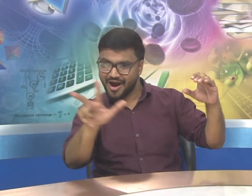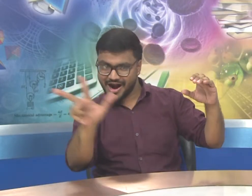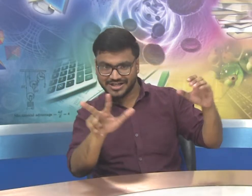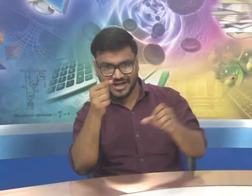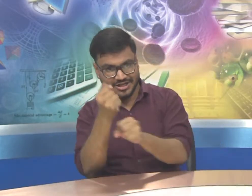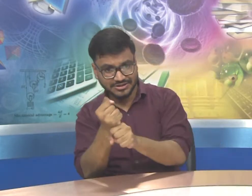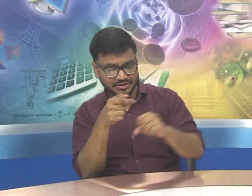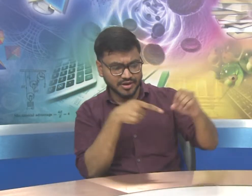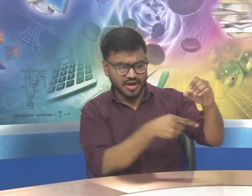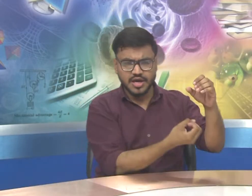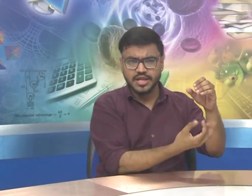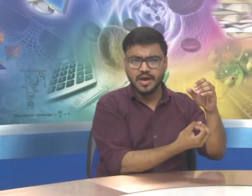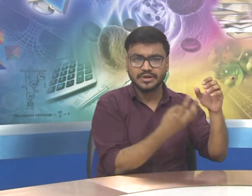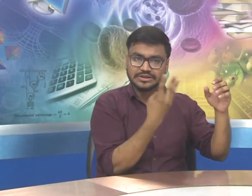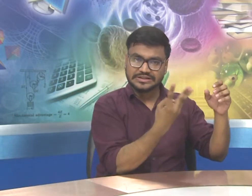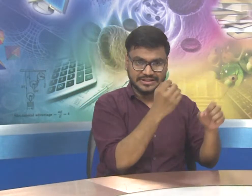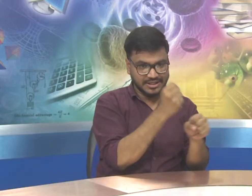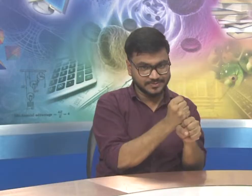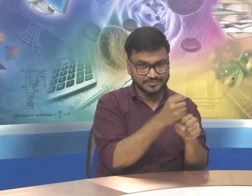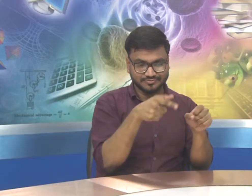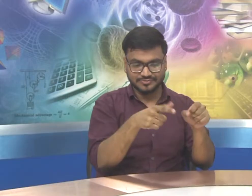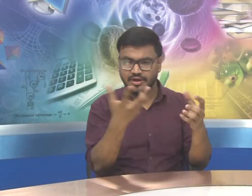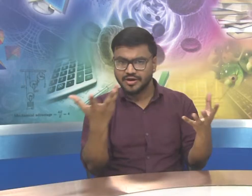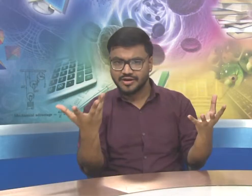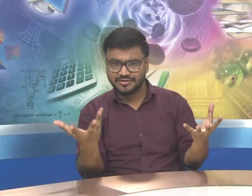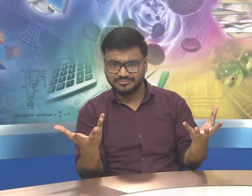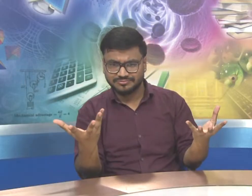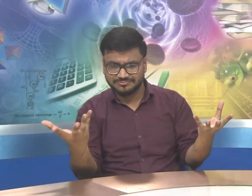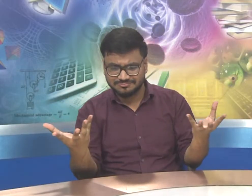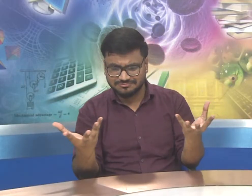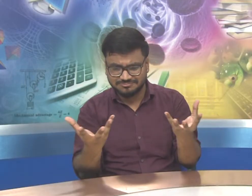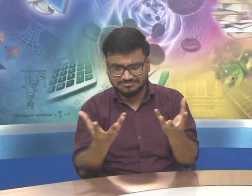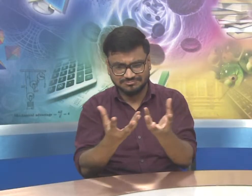There is showing an example of carbon oxide.